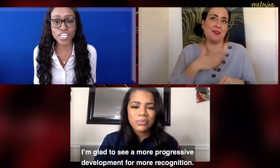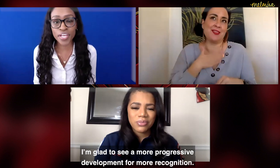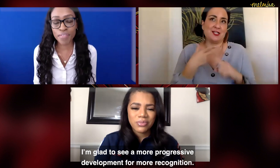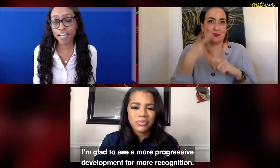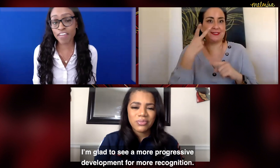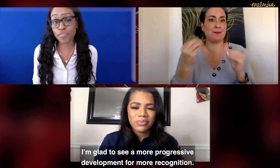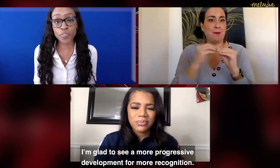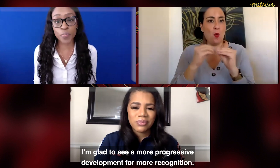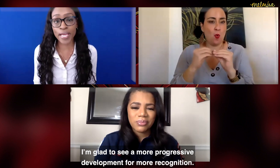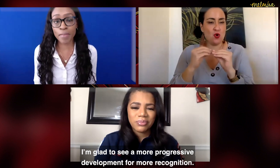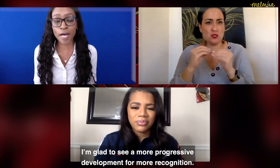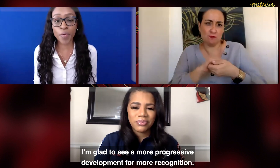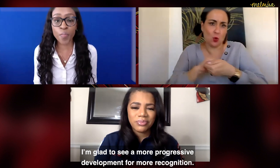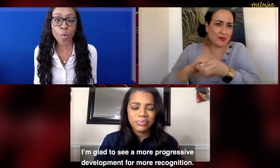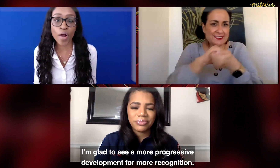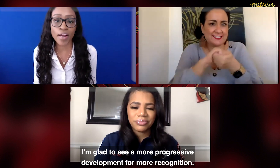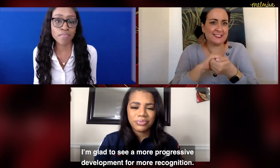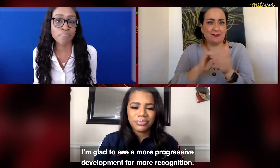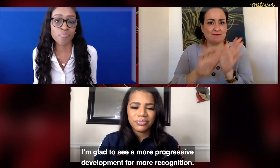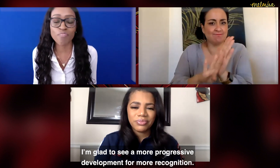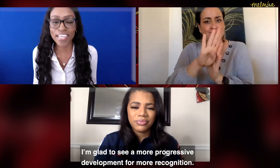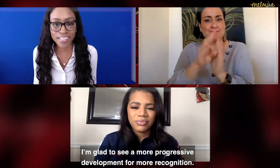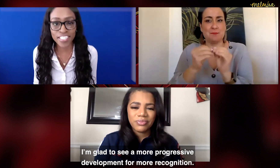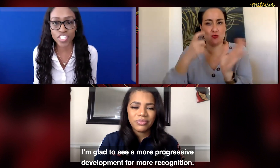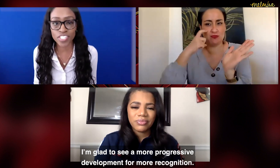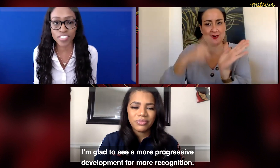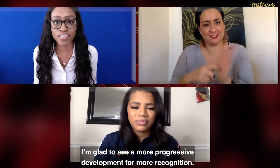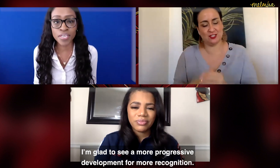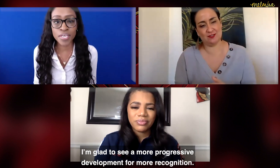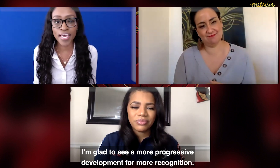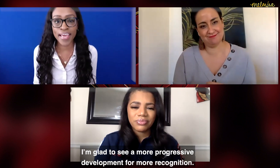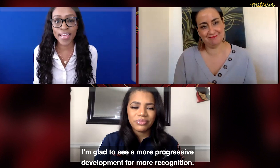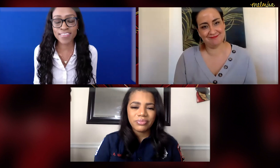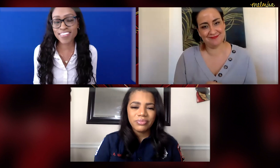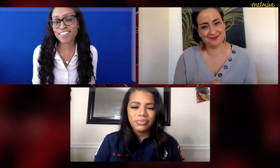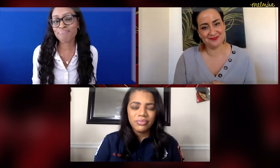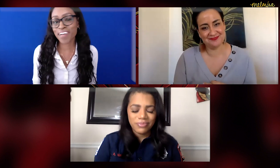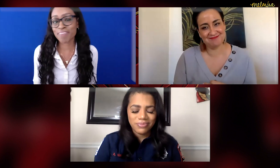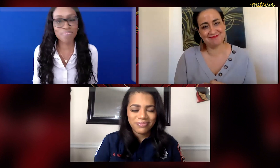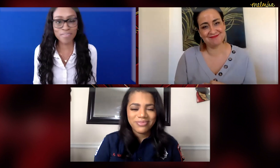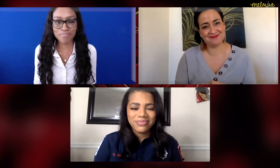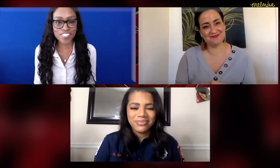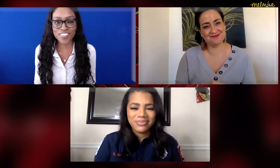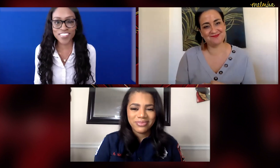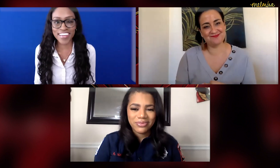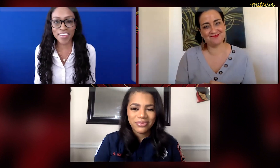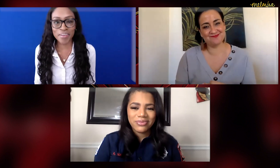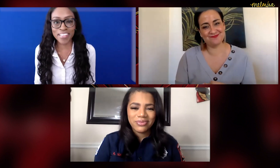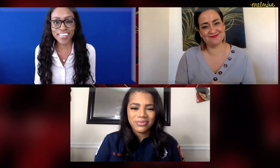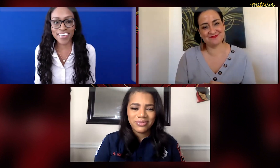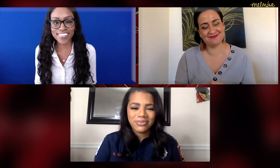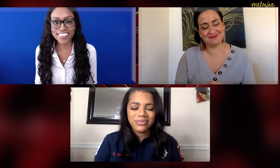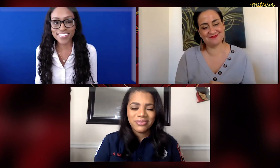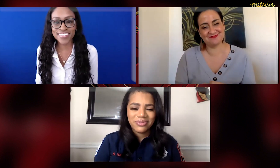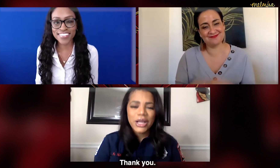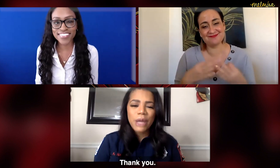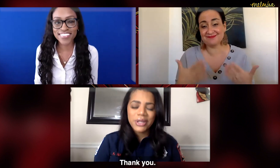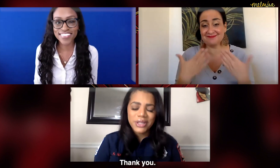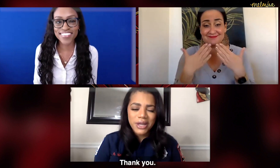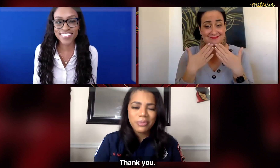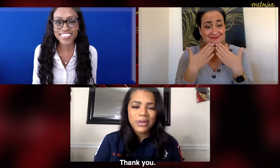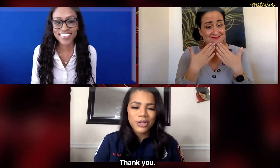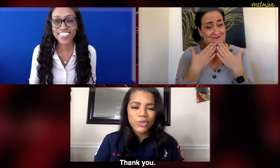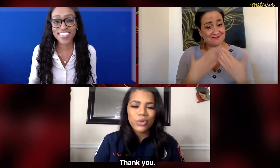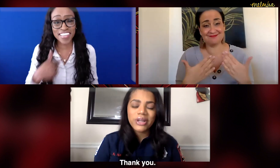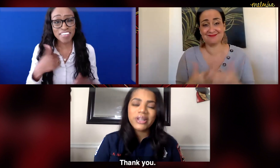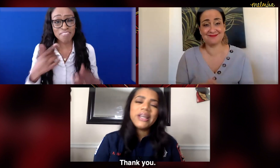message that you've spread about more recognition. And I'm just excited about that. I'm